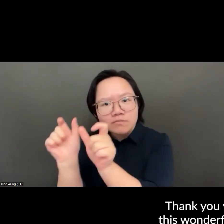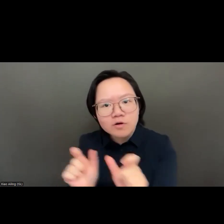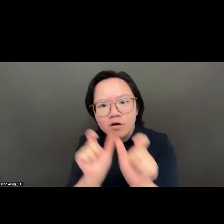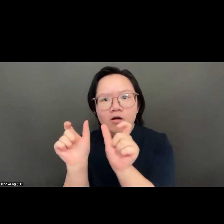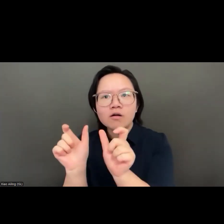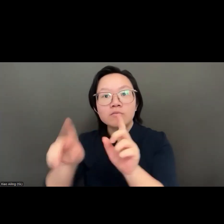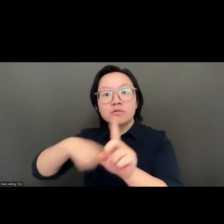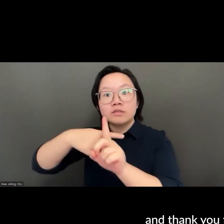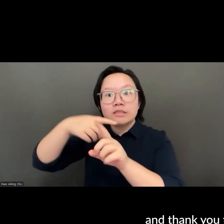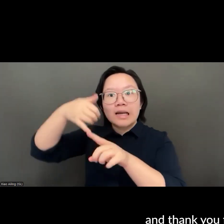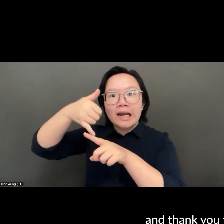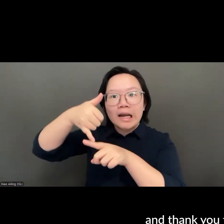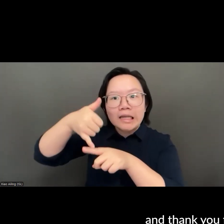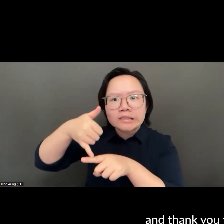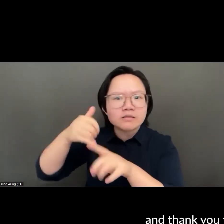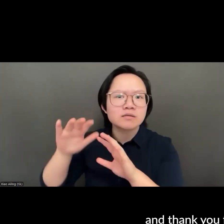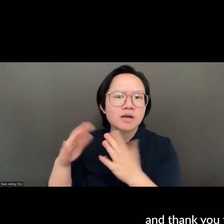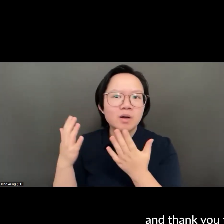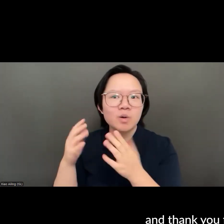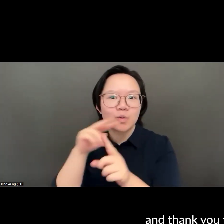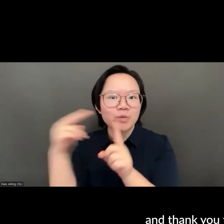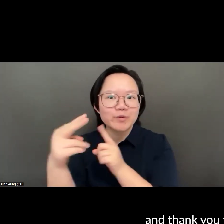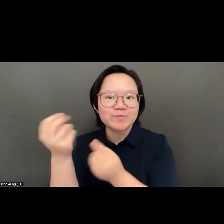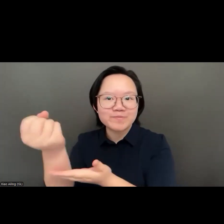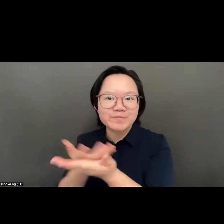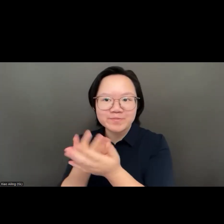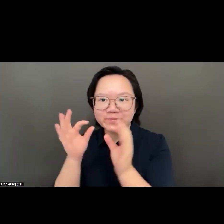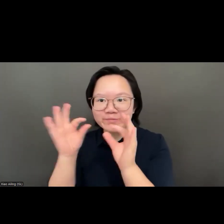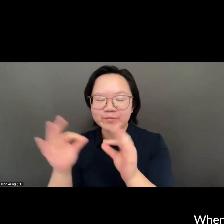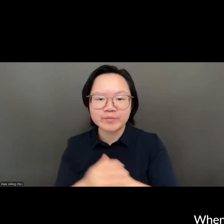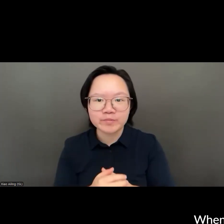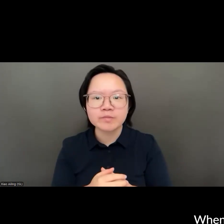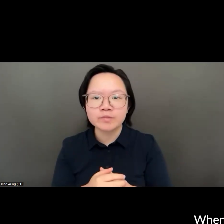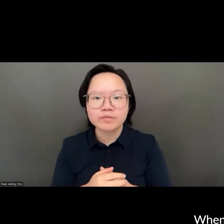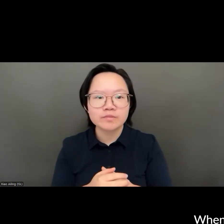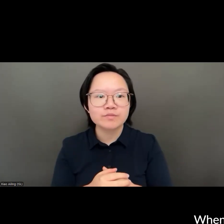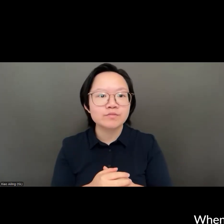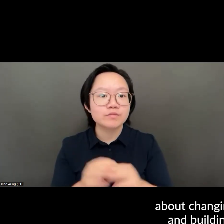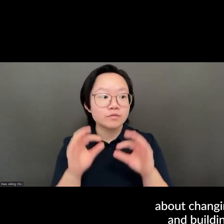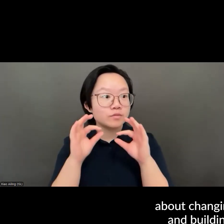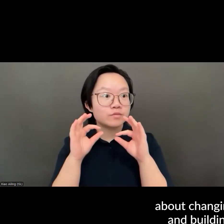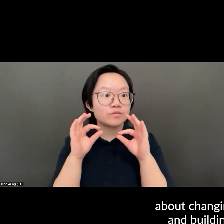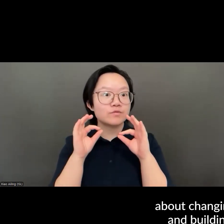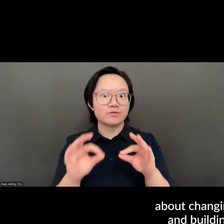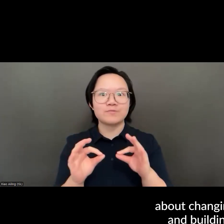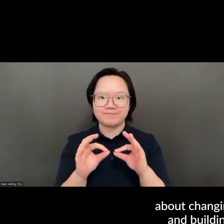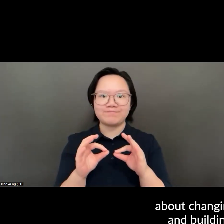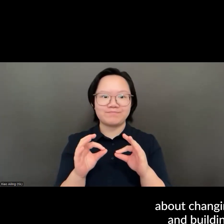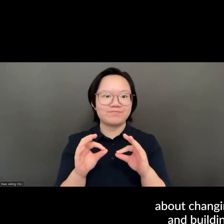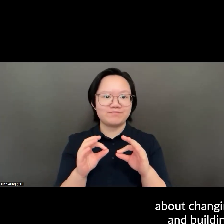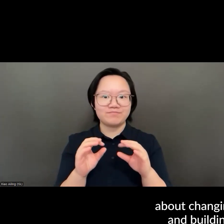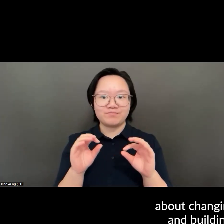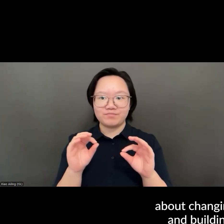opportunity, and thank you for the question. When we talk about changing